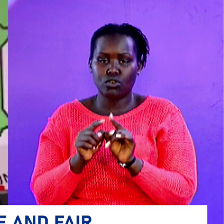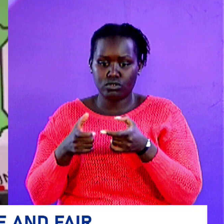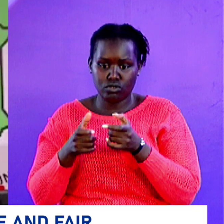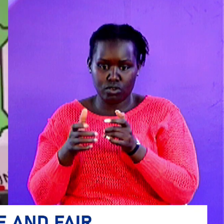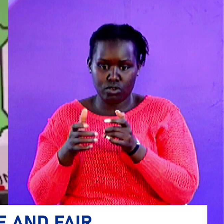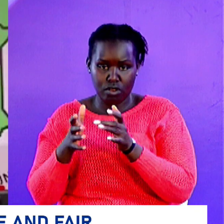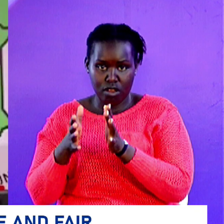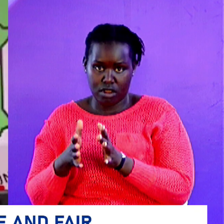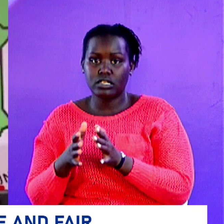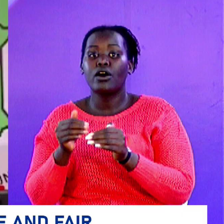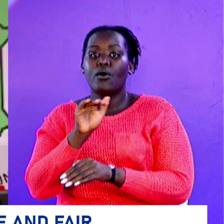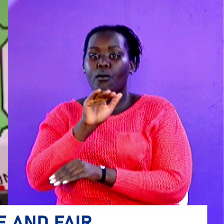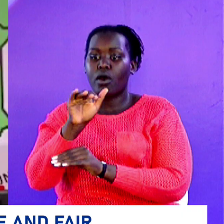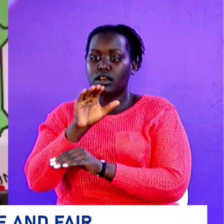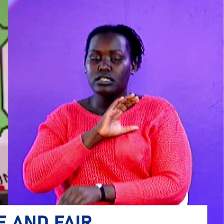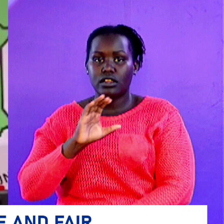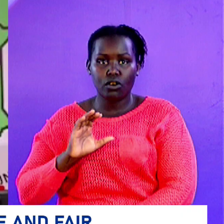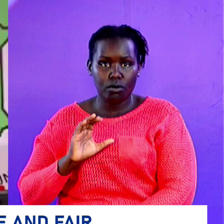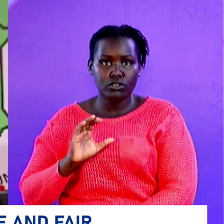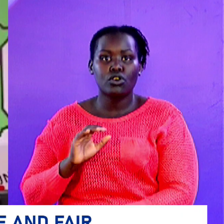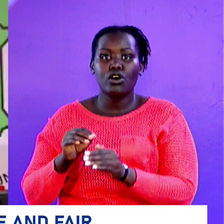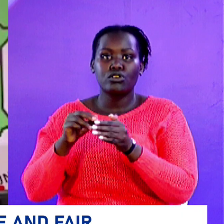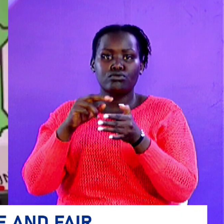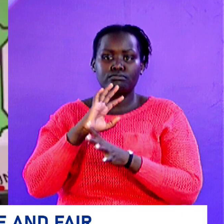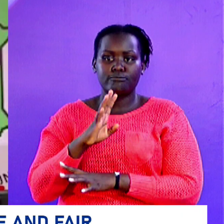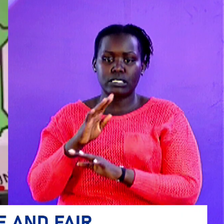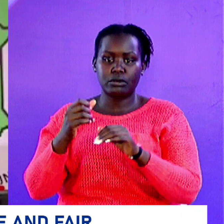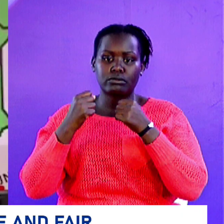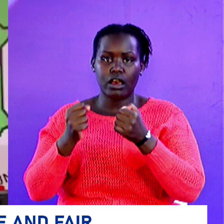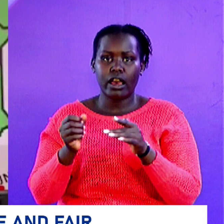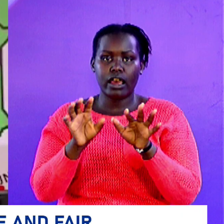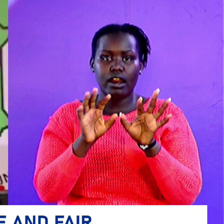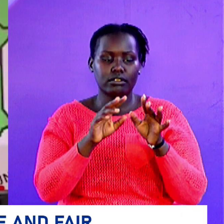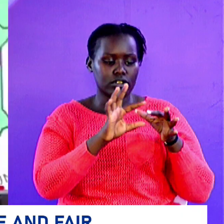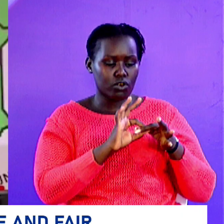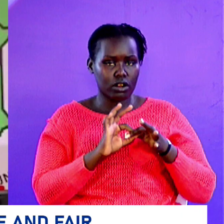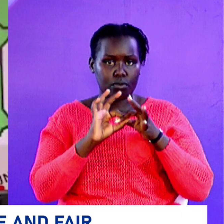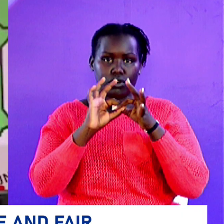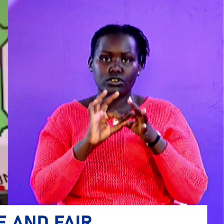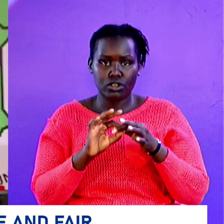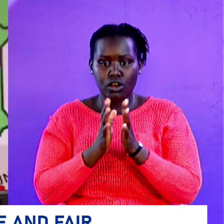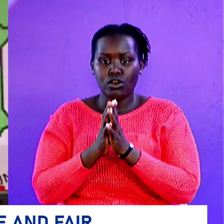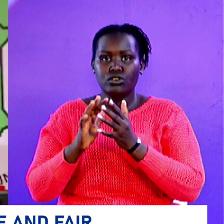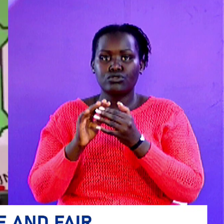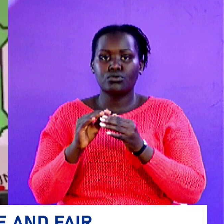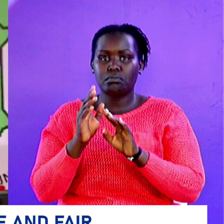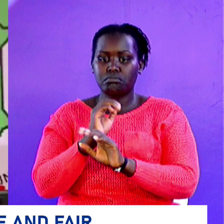safety. We ask the Commission to speak firmly and act in collaboration with law enforcement to protect